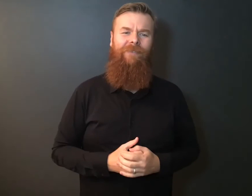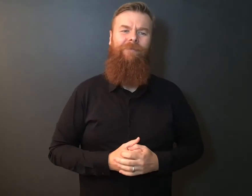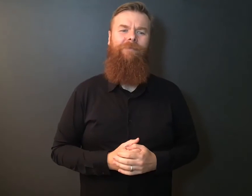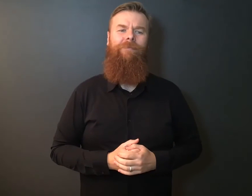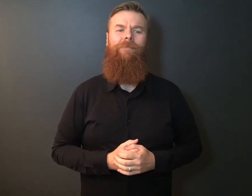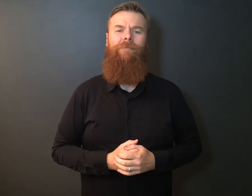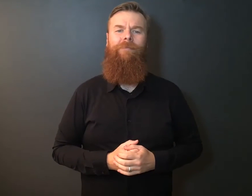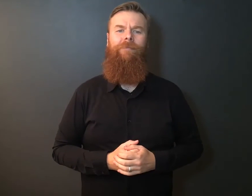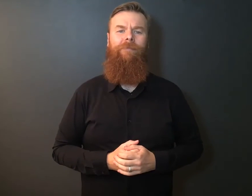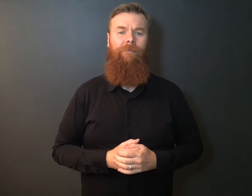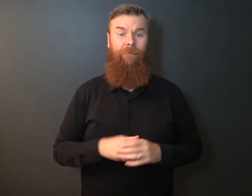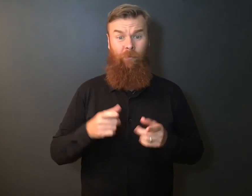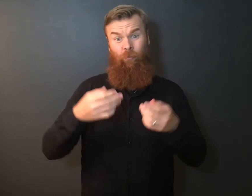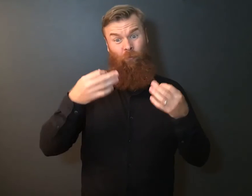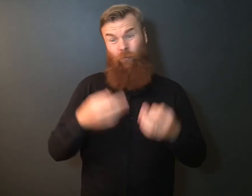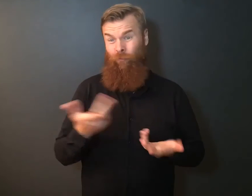think, and should be